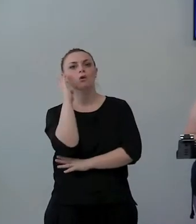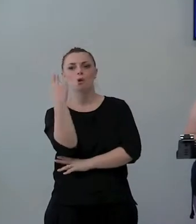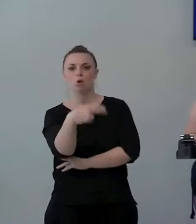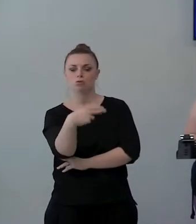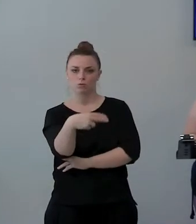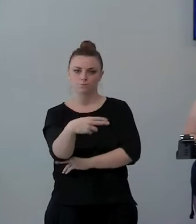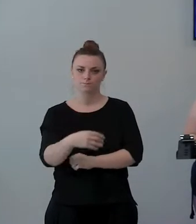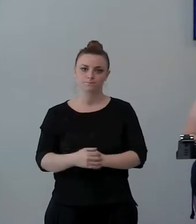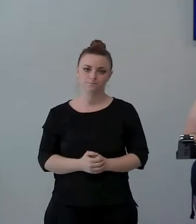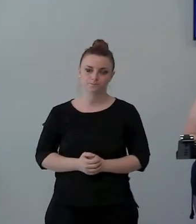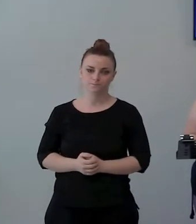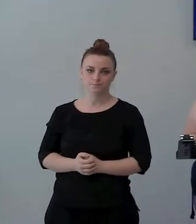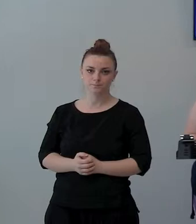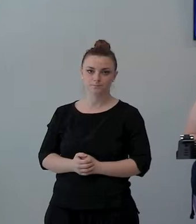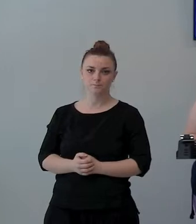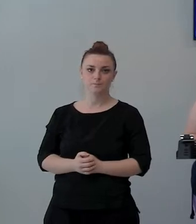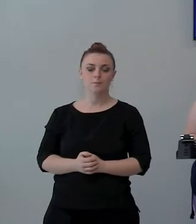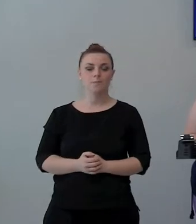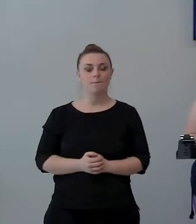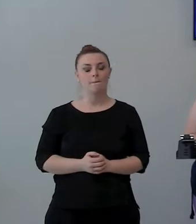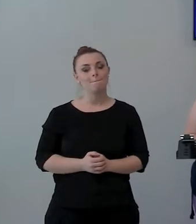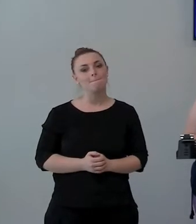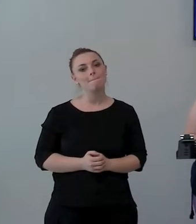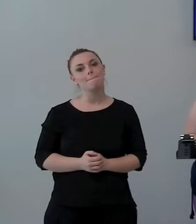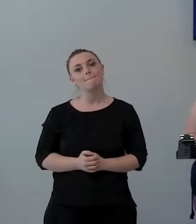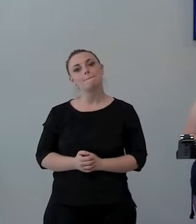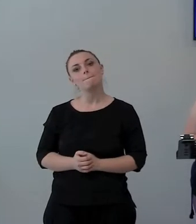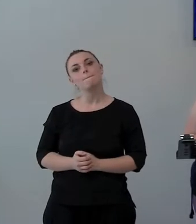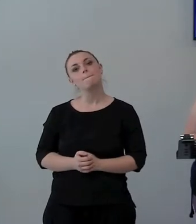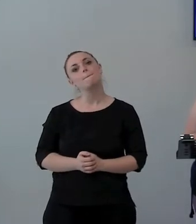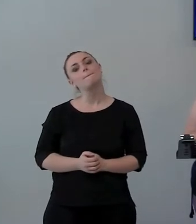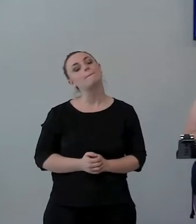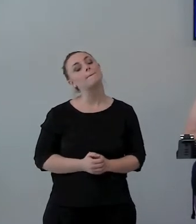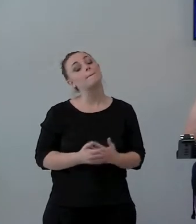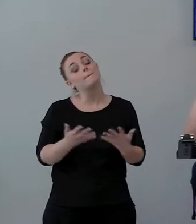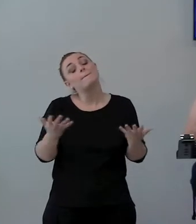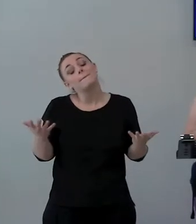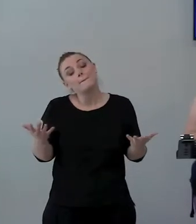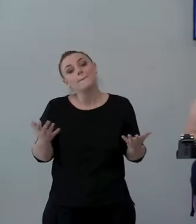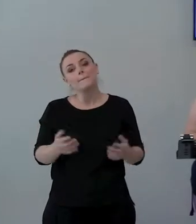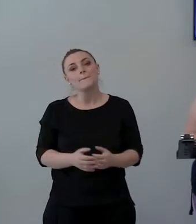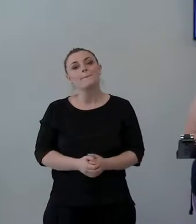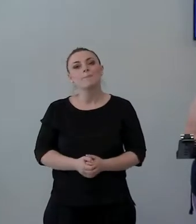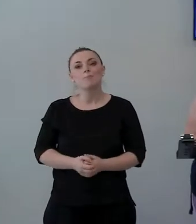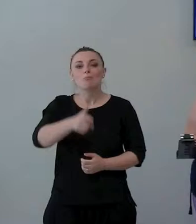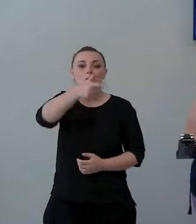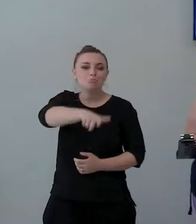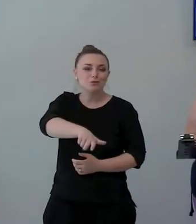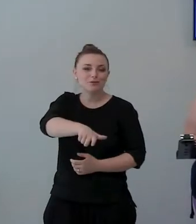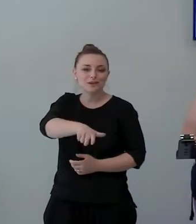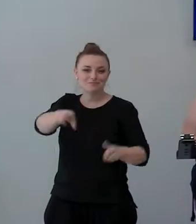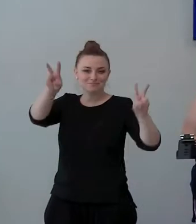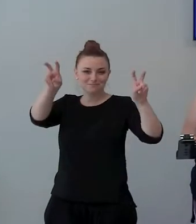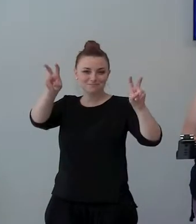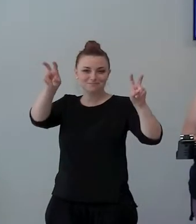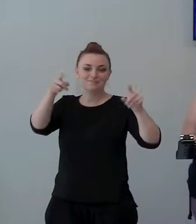yourselves, why am I talking about sleep deprivation? Beh, il motivo per la quale